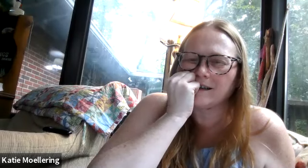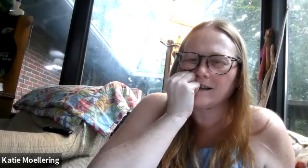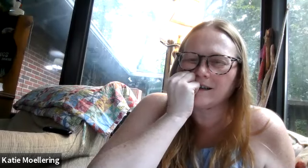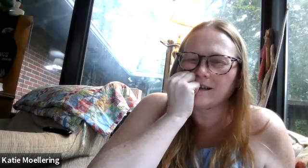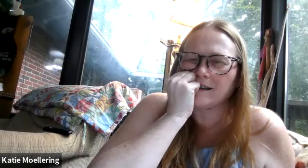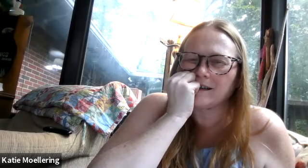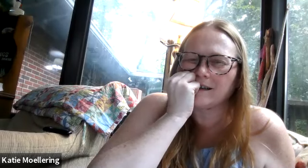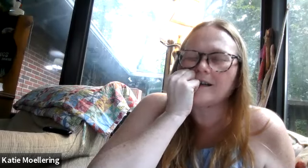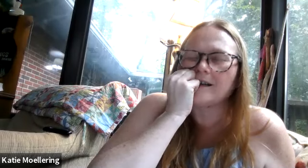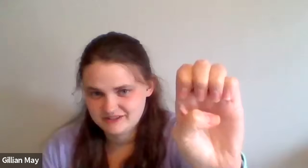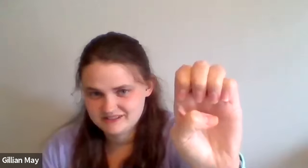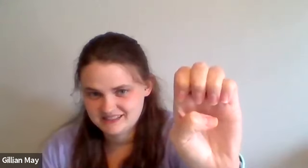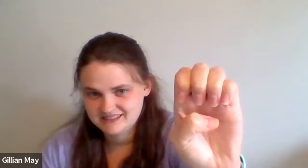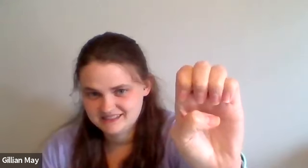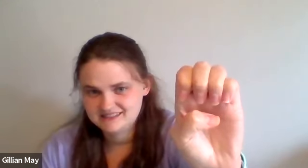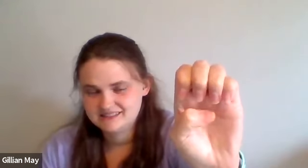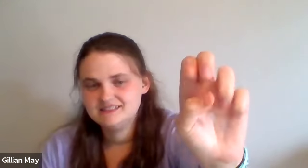yeah, I'm turning it sideways so y'all see.